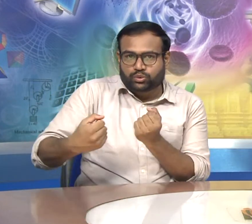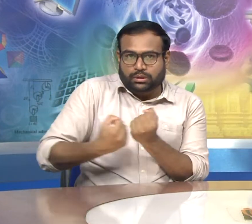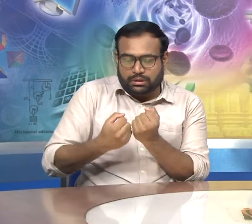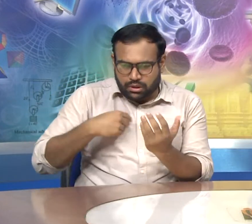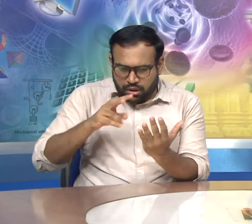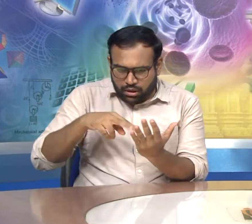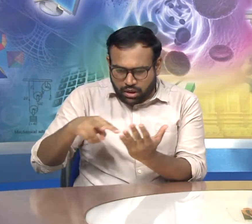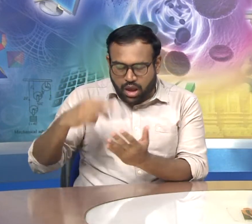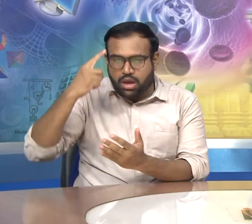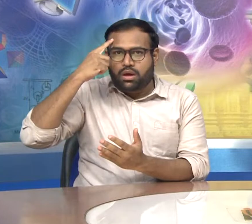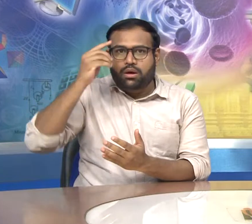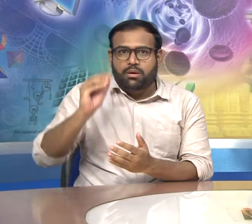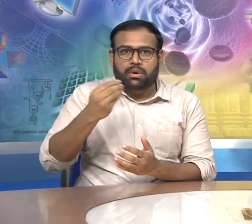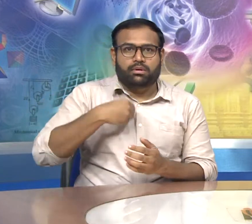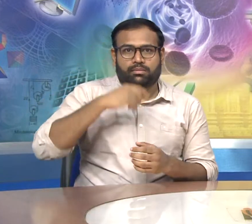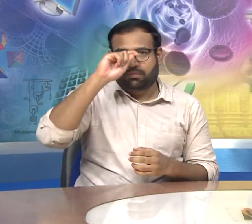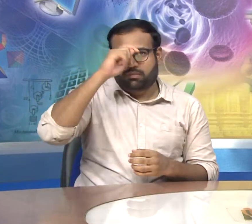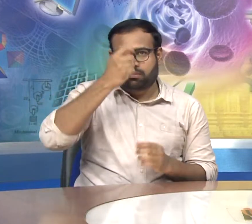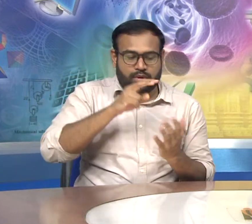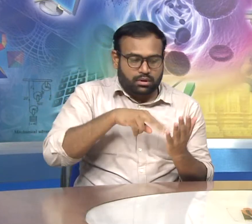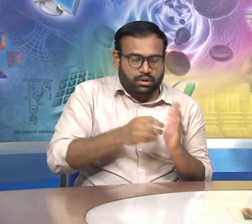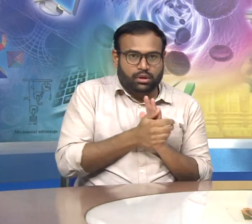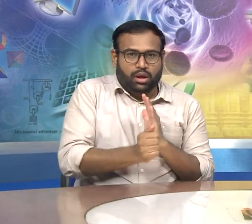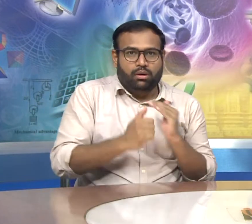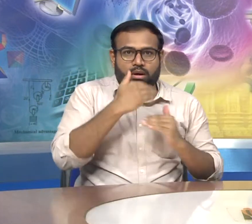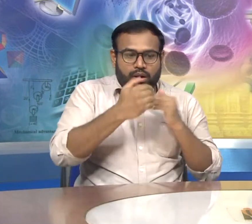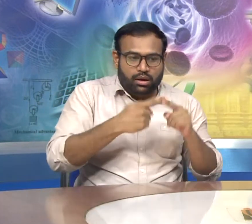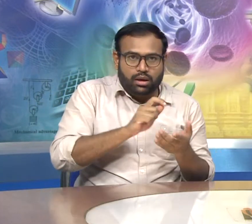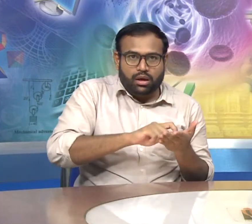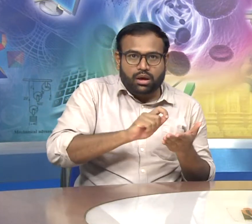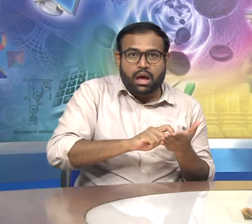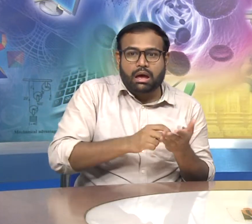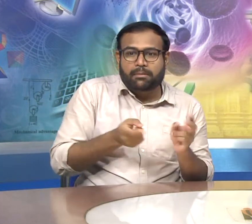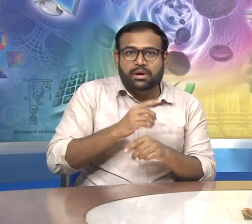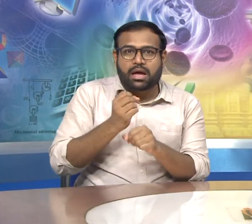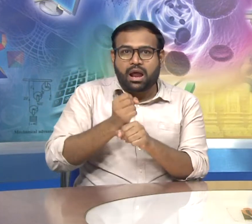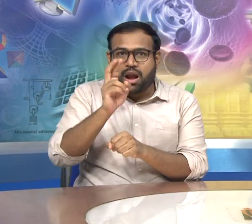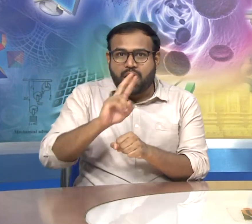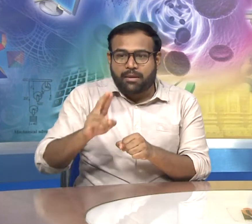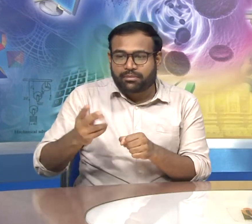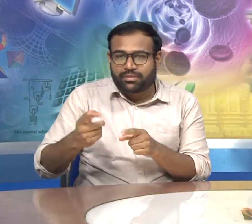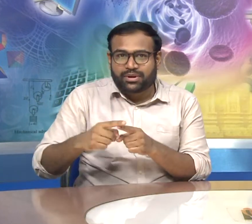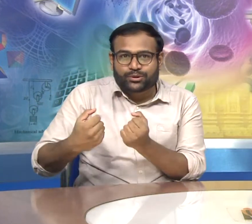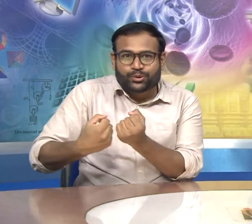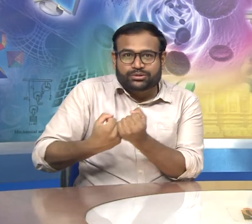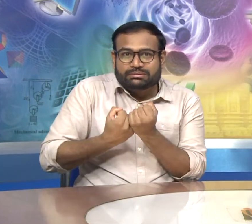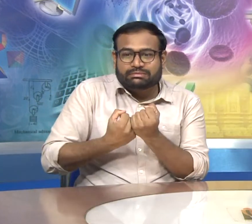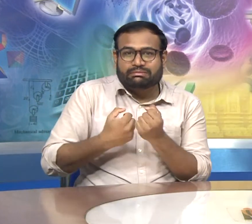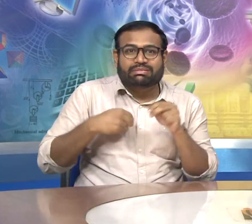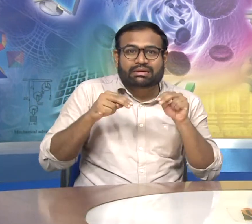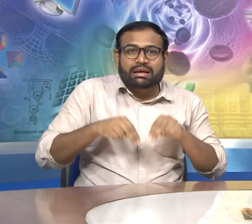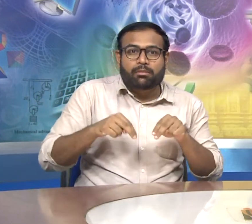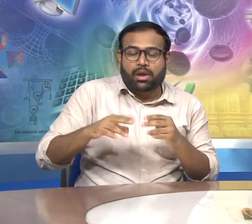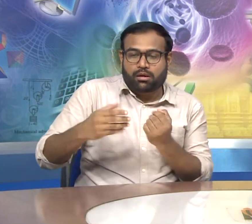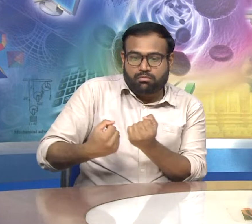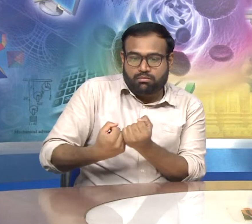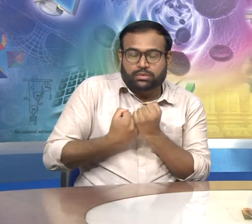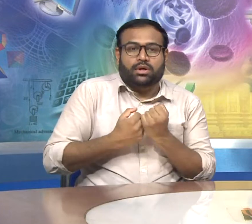supplements for vitamins. Same with our education study. If you are studying, then you need supplement